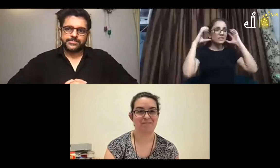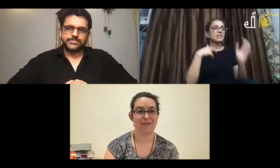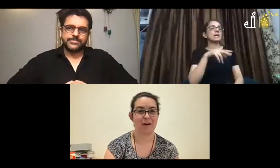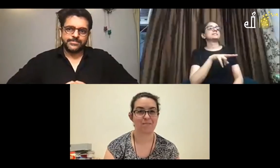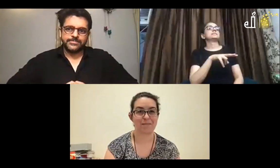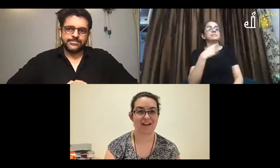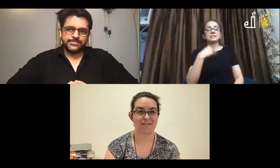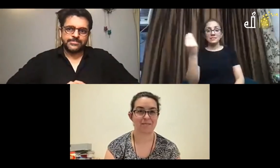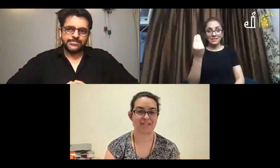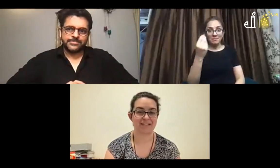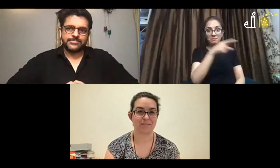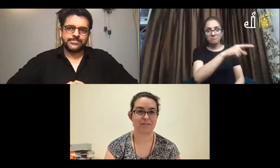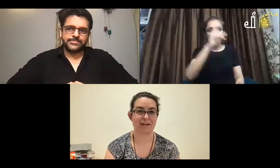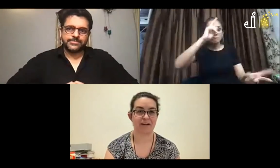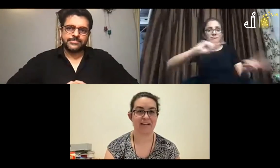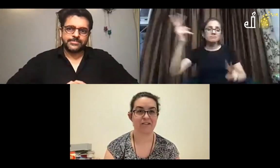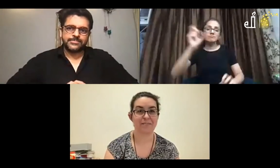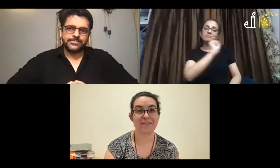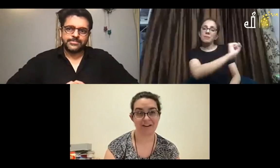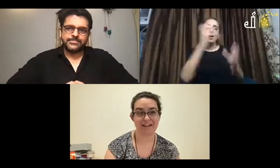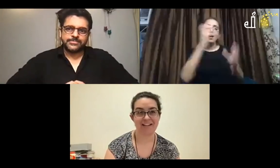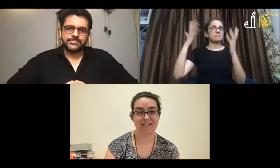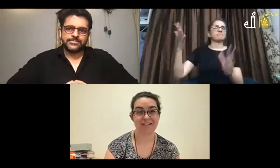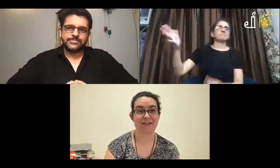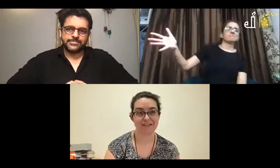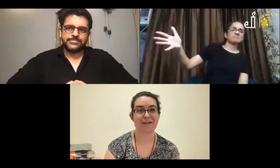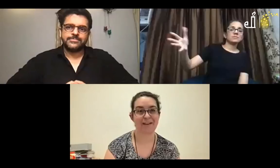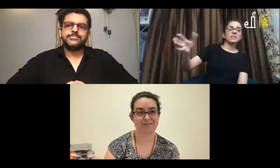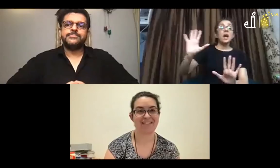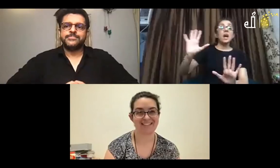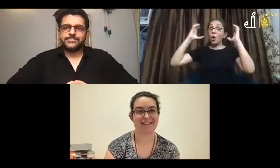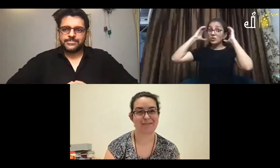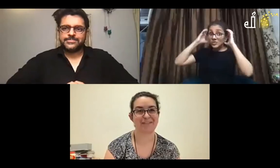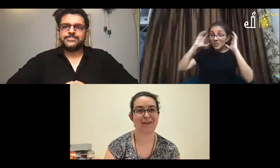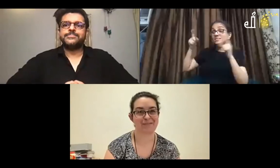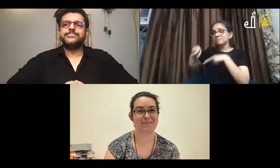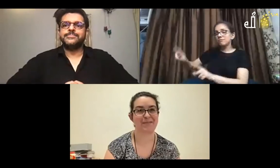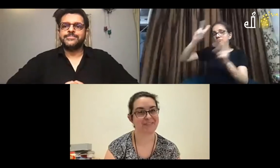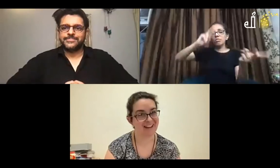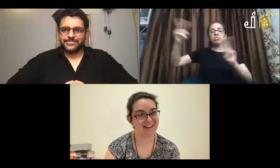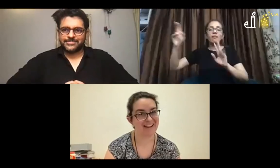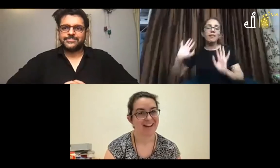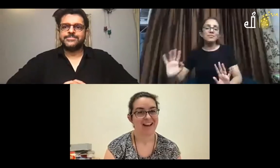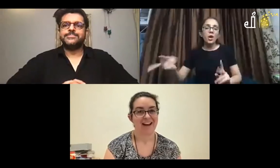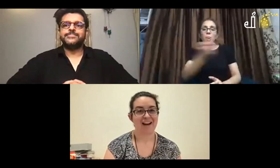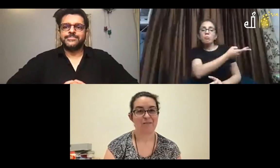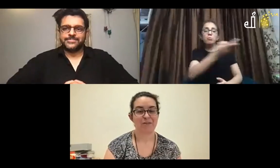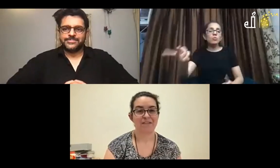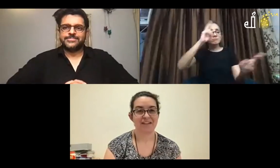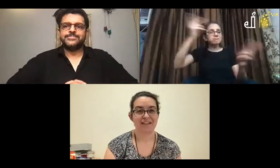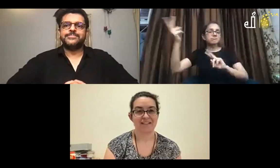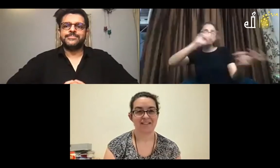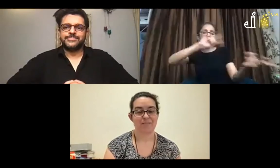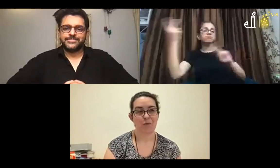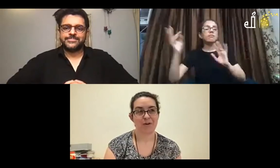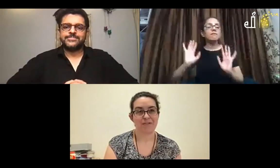that they might have some misconceptions about audiology, but then audiologists also have misconceptions about people who sign. So I